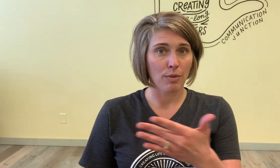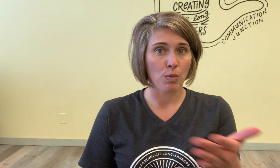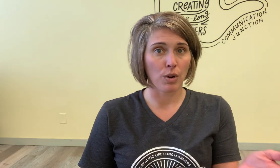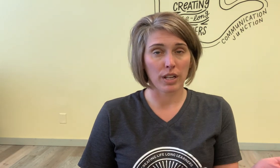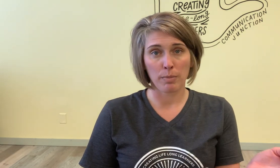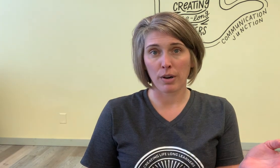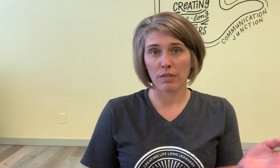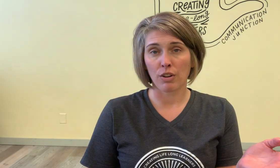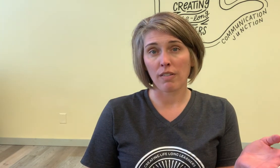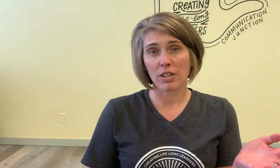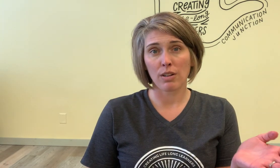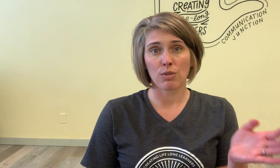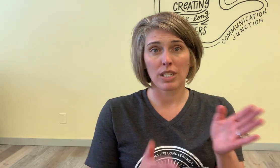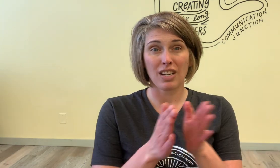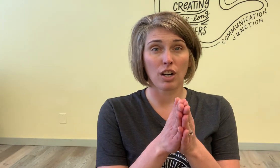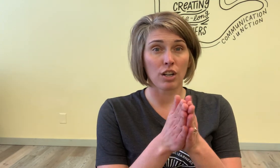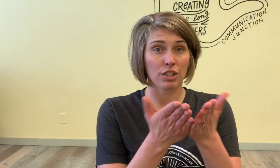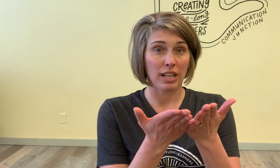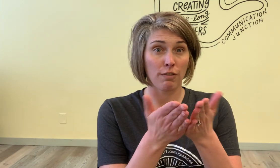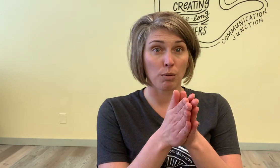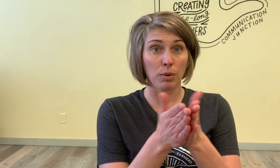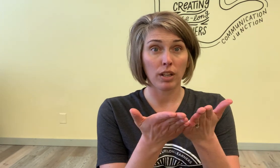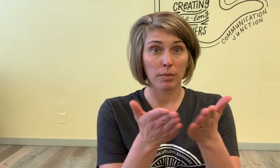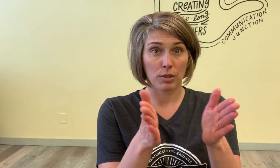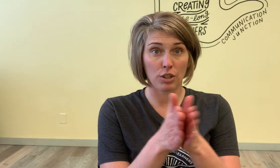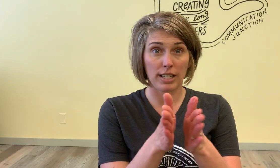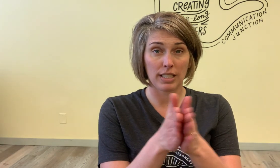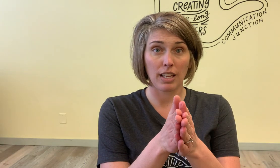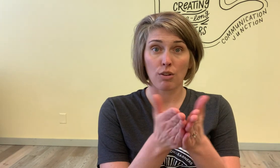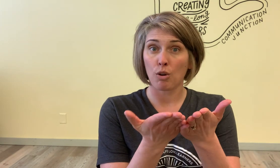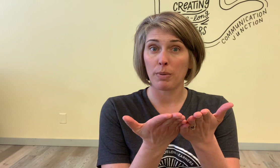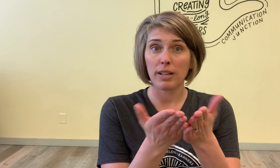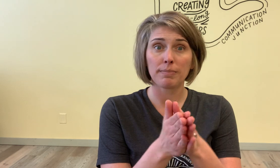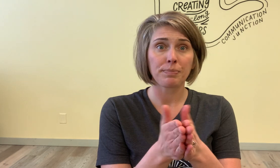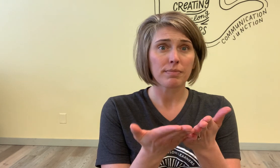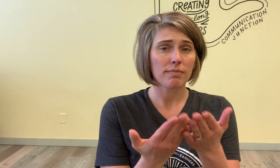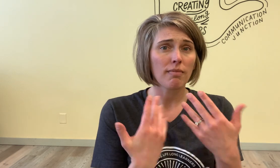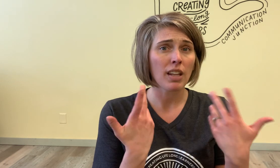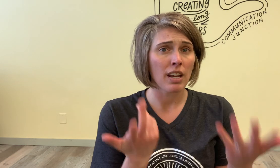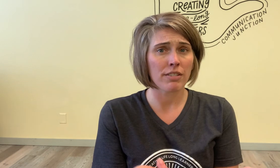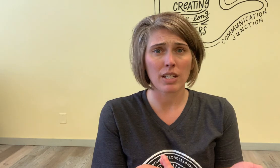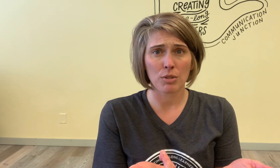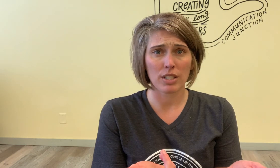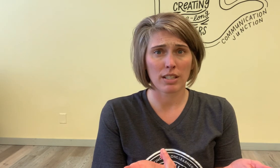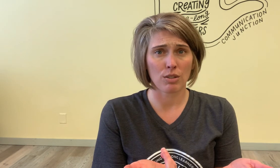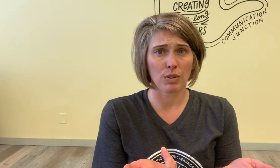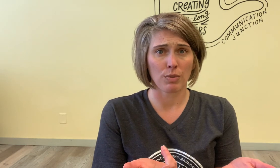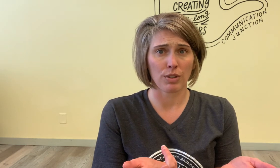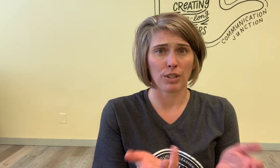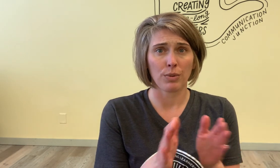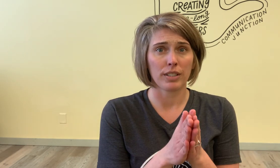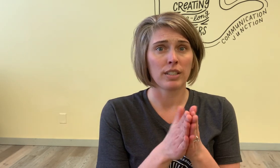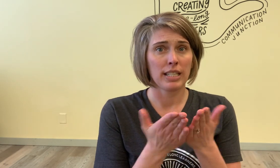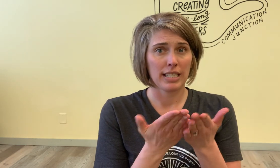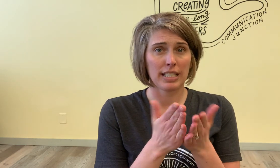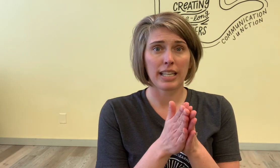will work in part of your everyday routine are sign for book, put your hands together and open it. Every time you sit down to read with your little one, sign